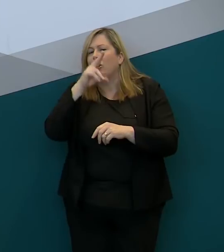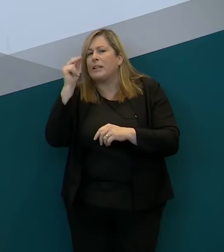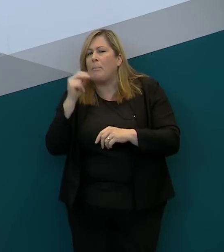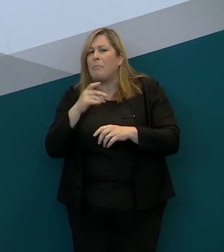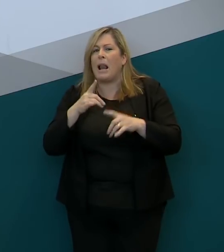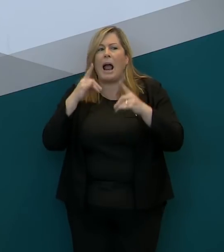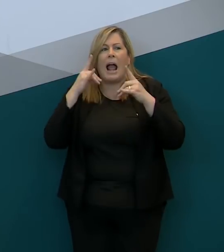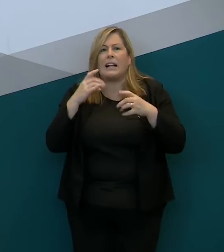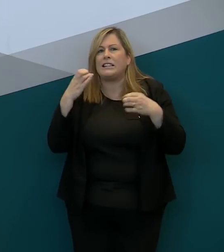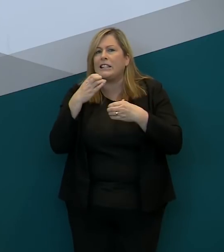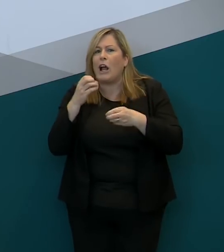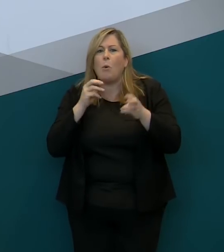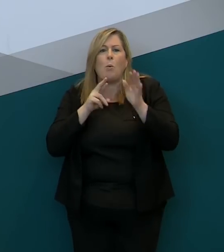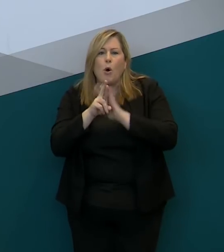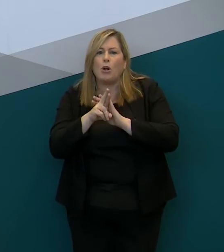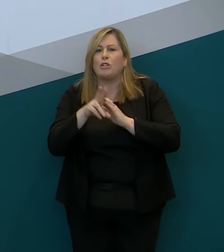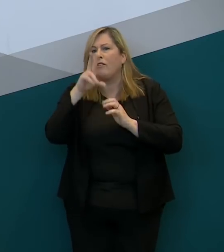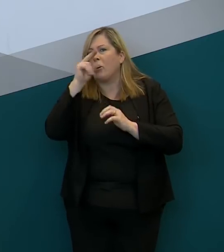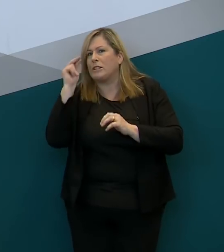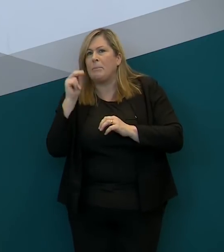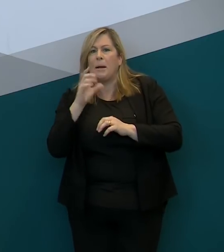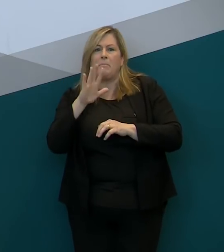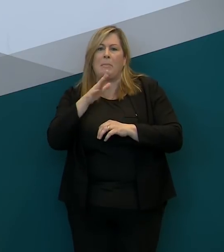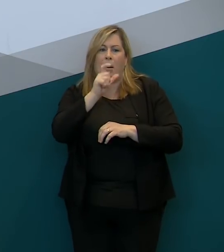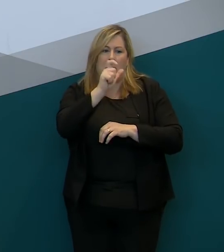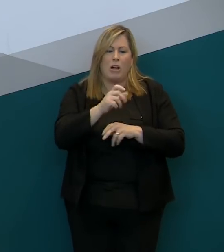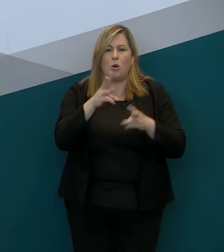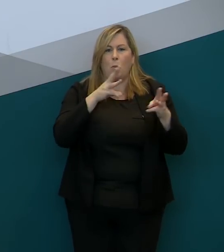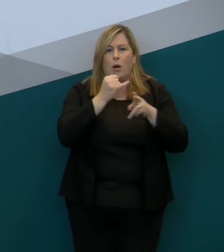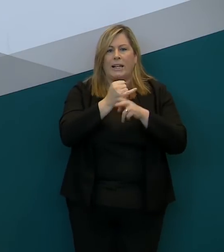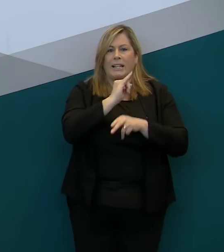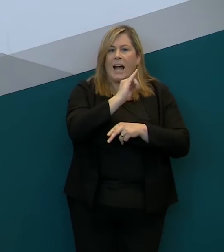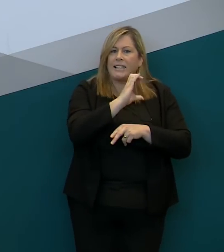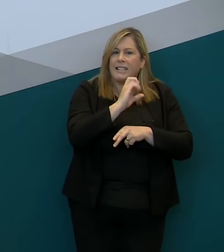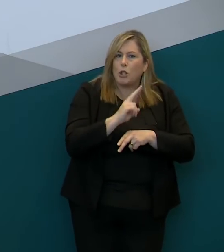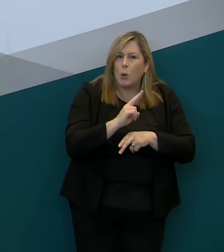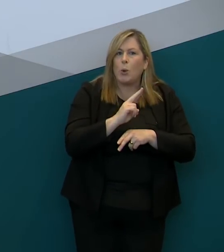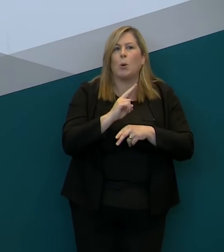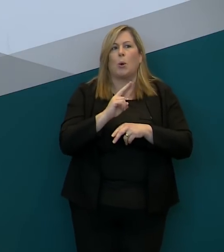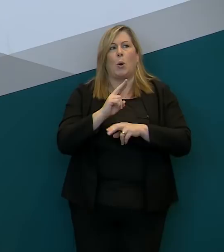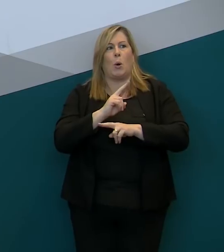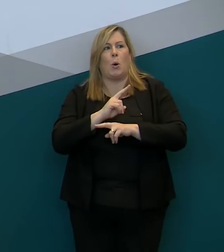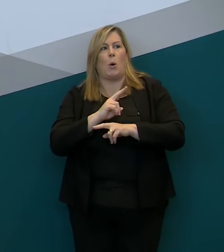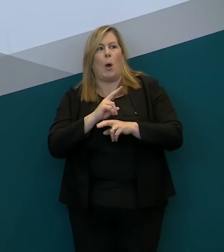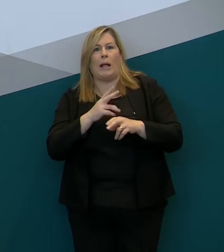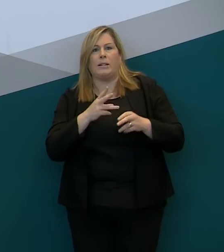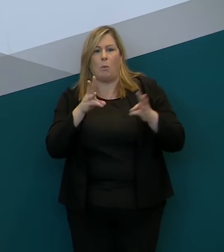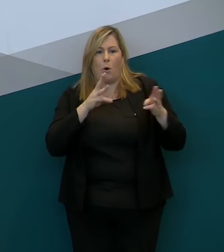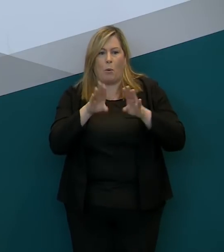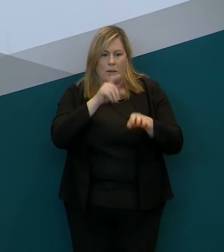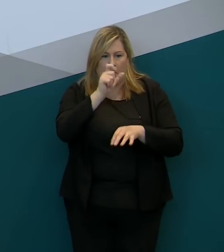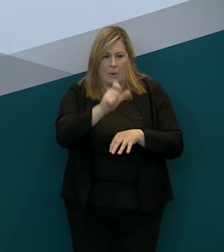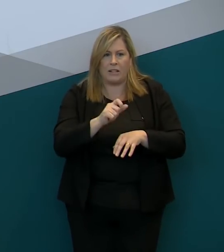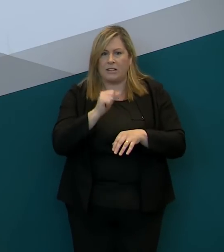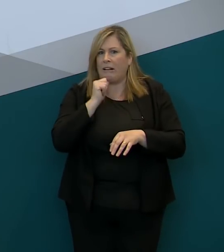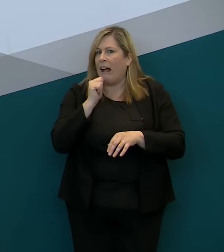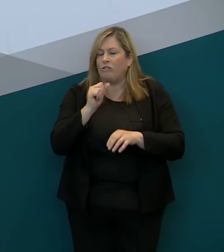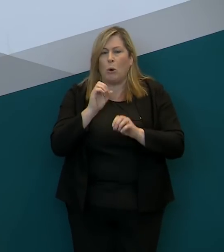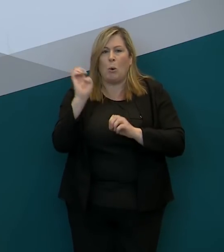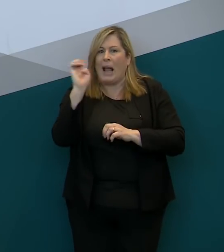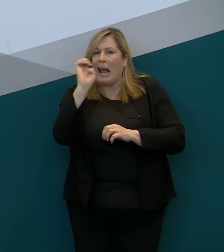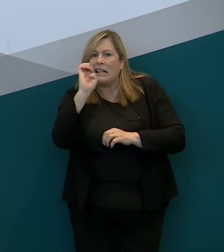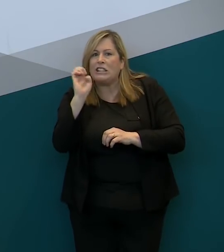tracing. And there might be, for example, someone who's intensive care unit, someone who might not speak English, someone in a long-term residential care facility